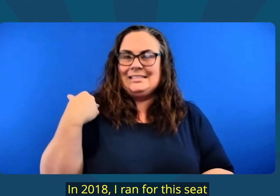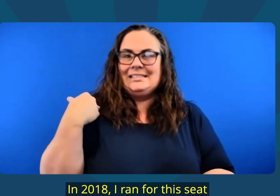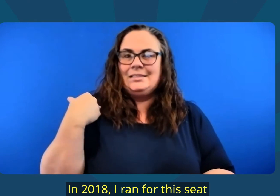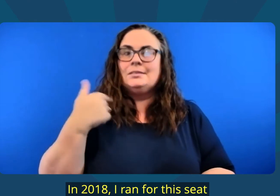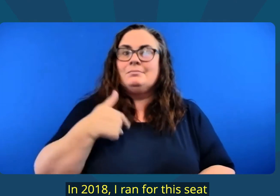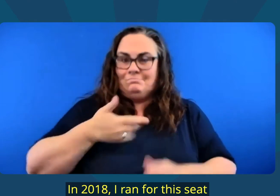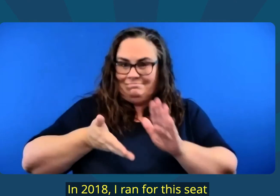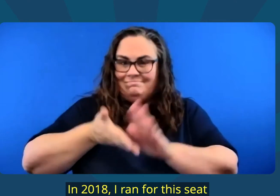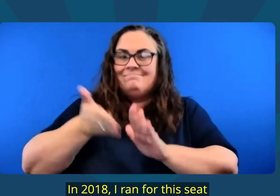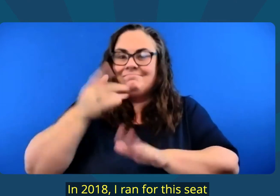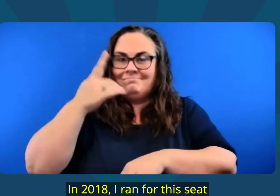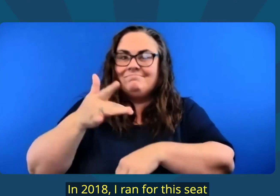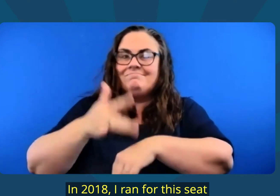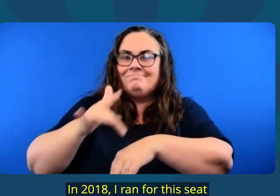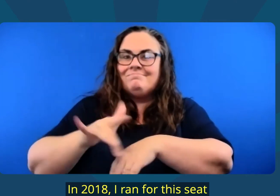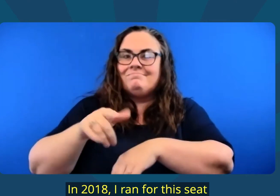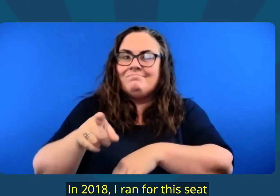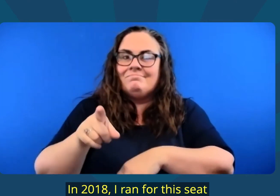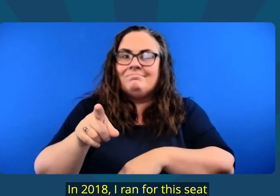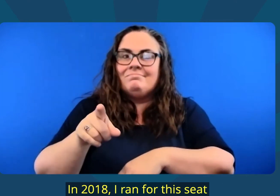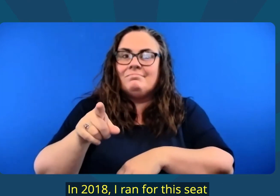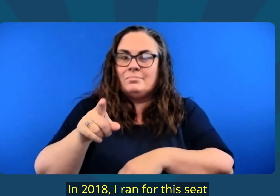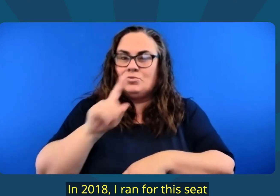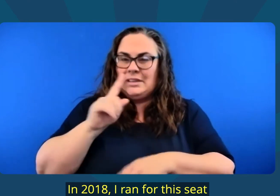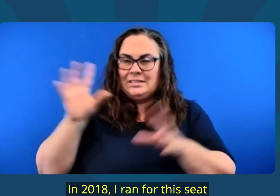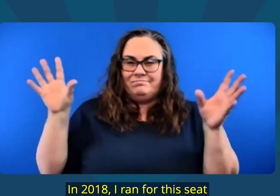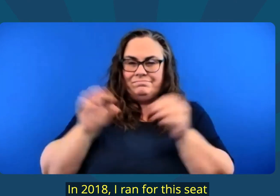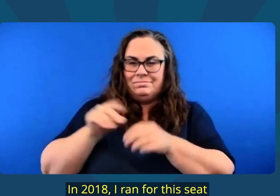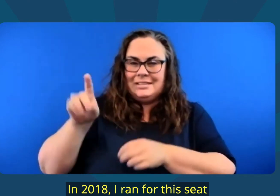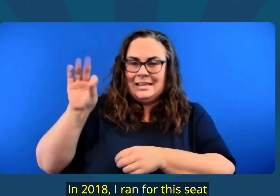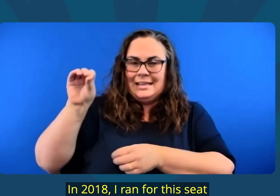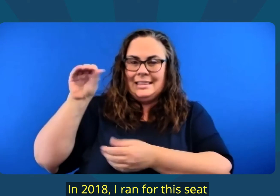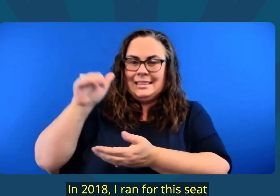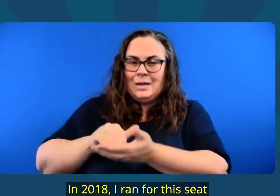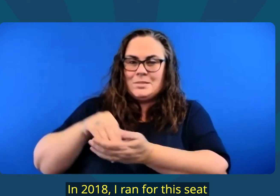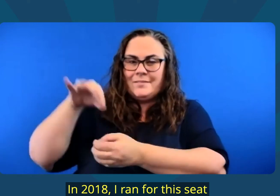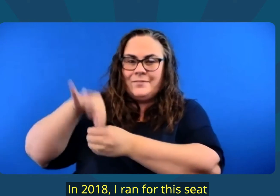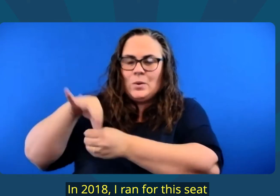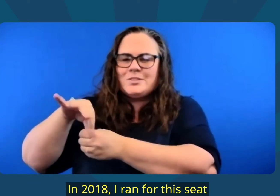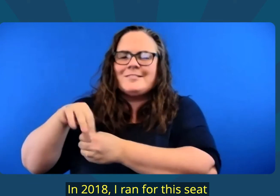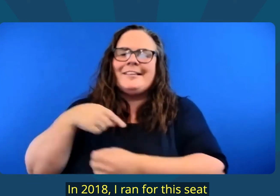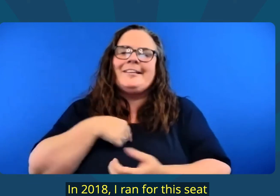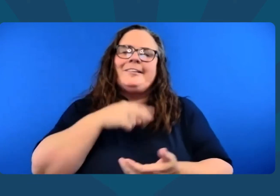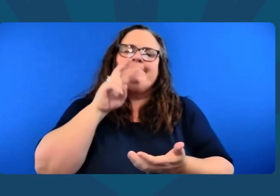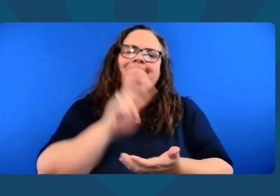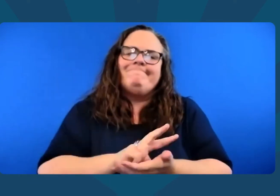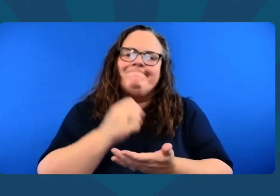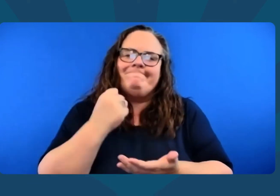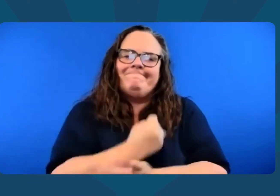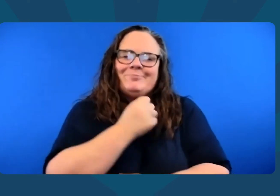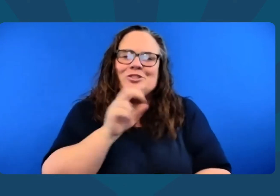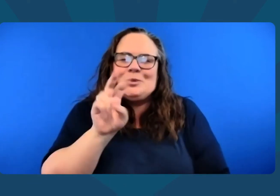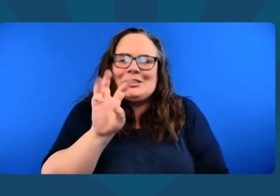In 2018, I ran for this seat and fell 267 votes short out of